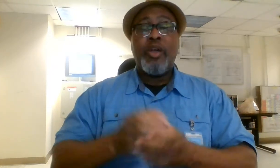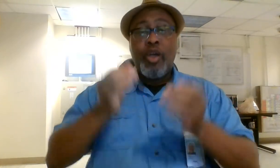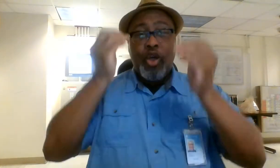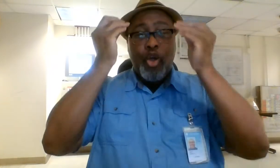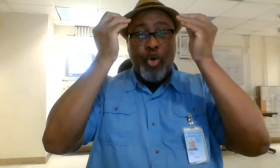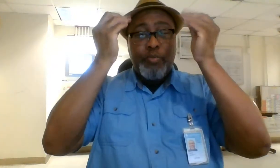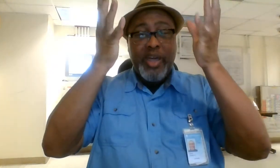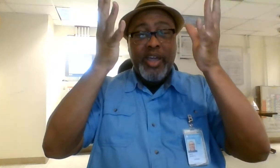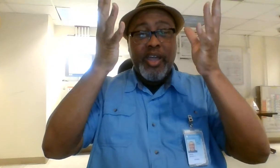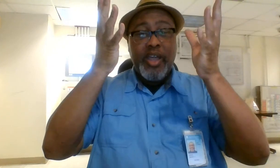Obey.